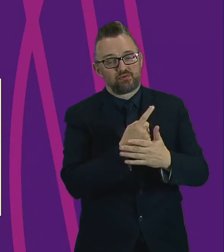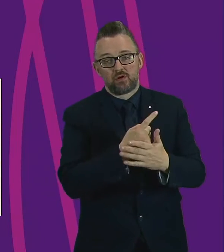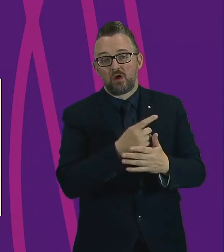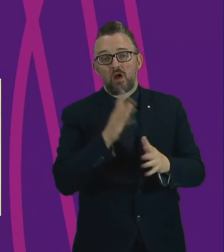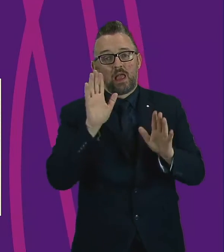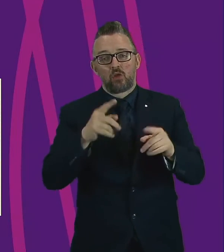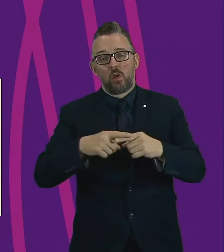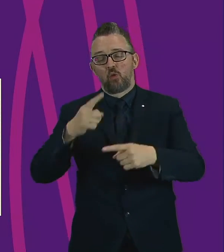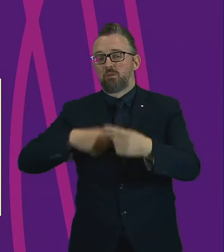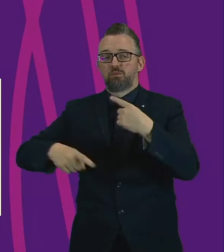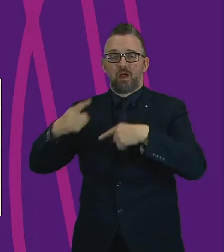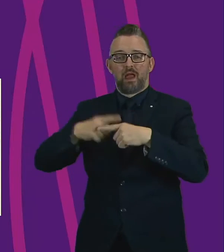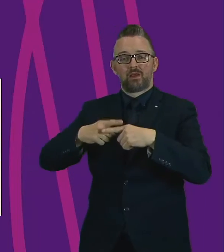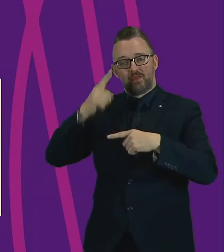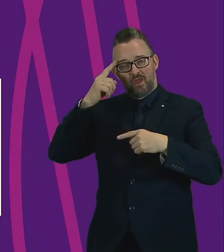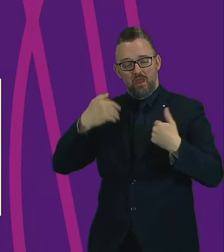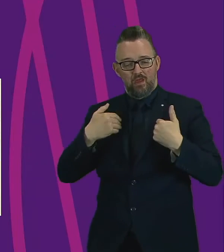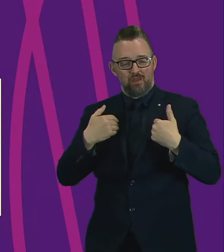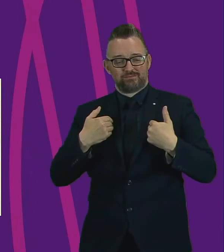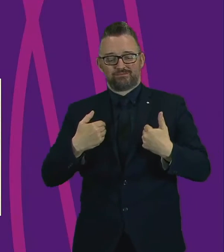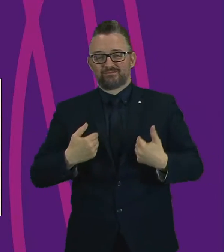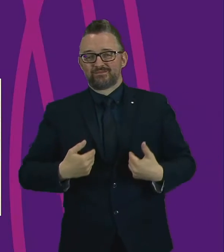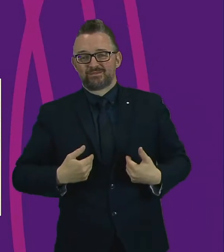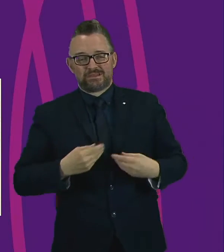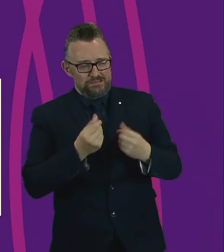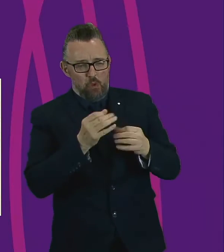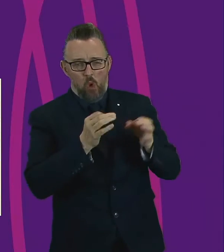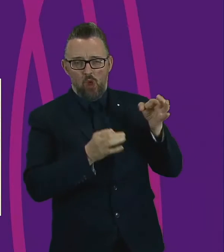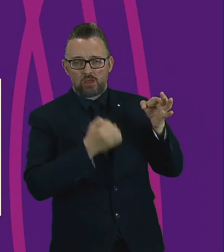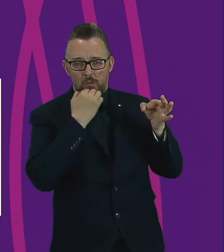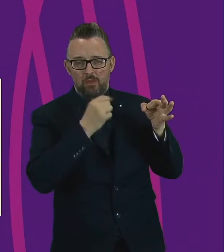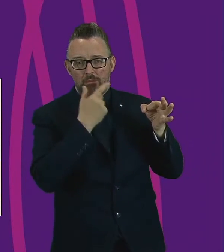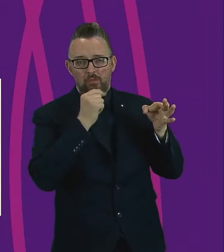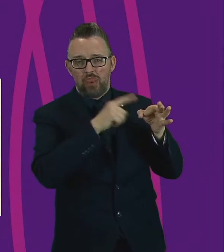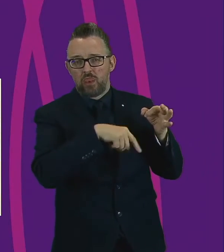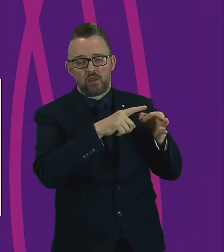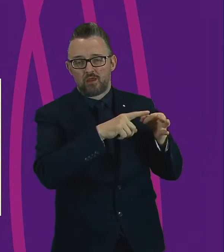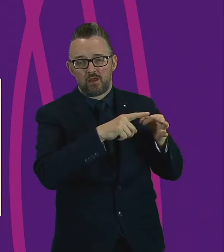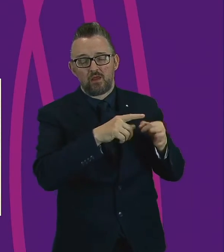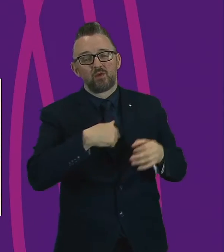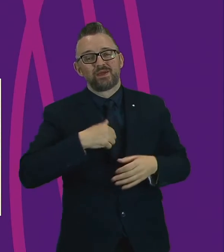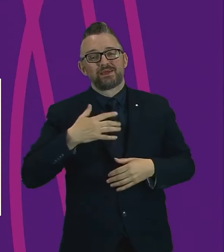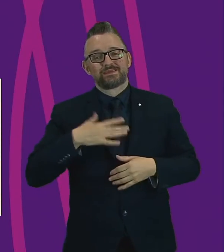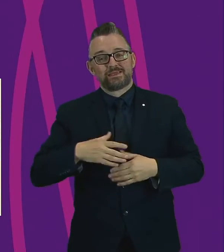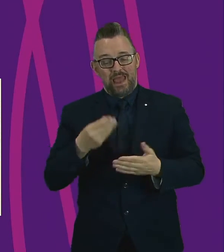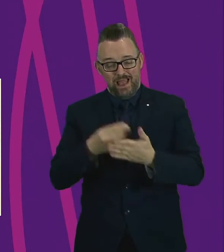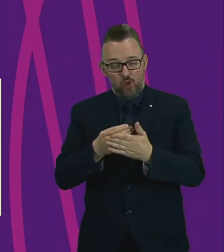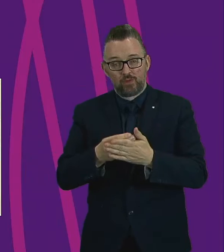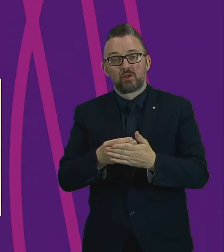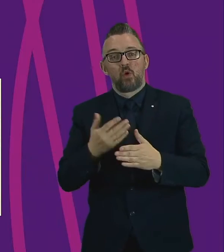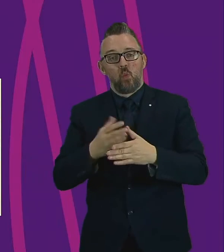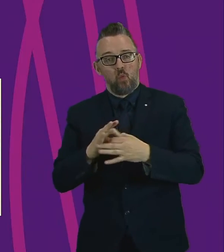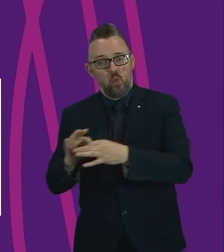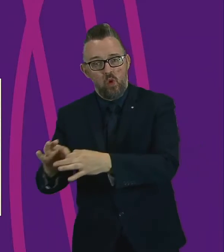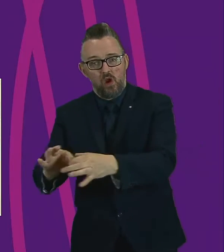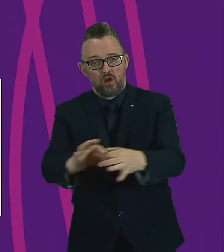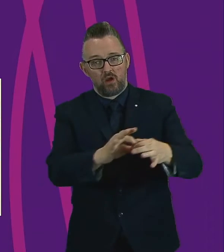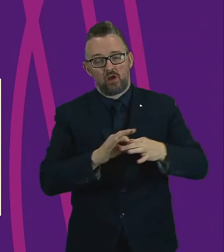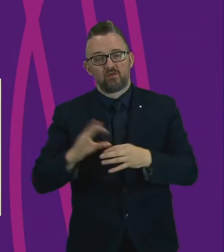answers where wealth is amassed by the few. We have to create an economy that works for all. And those that